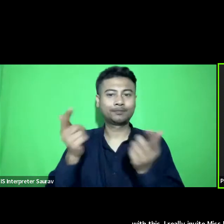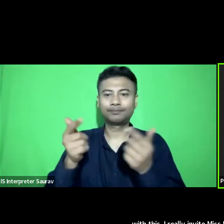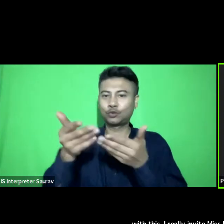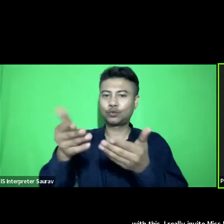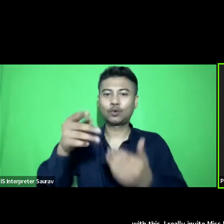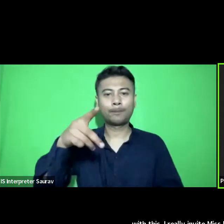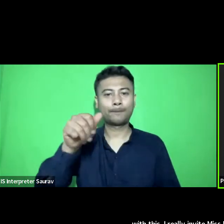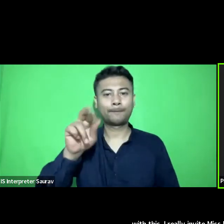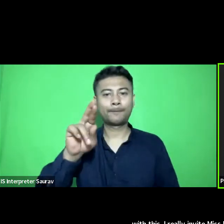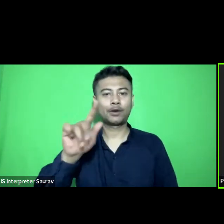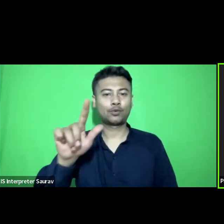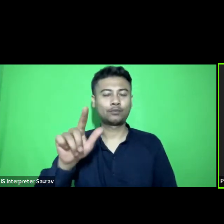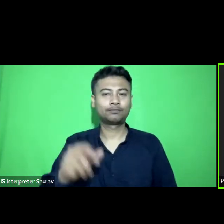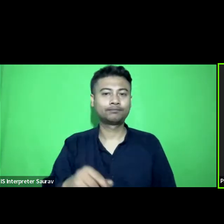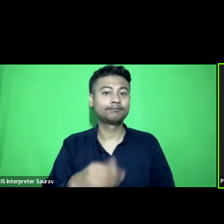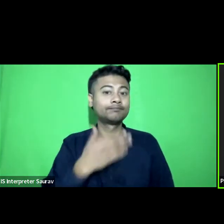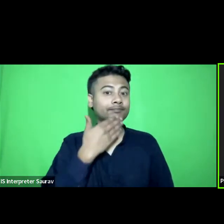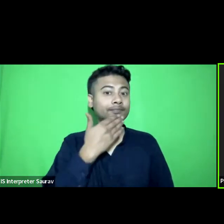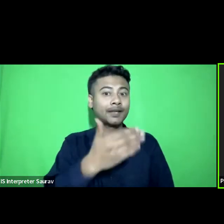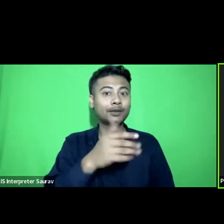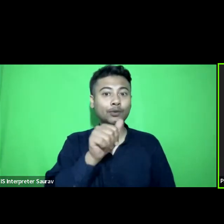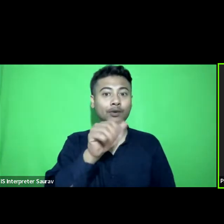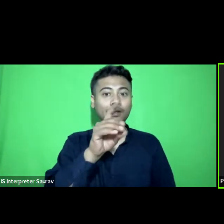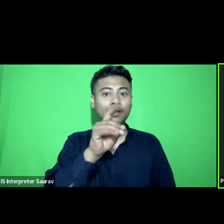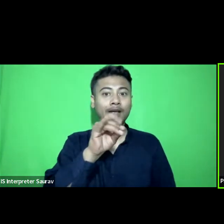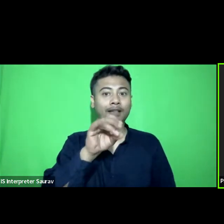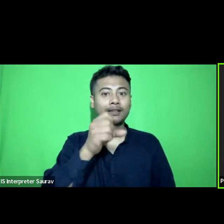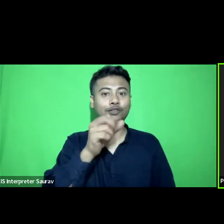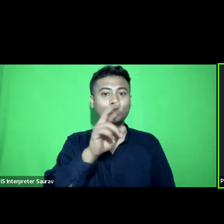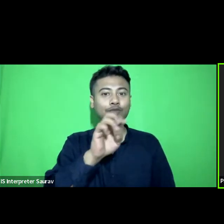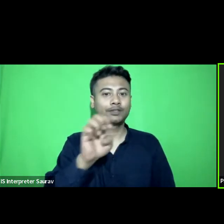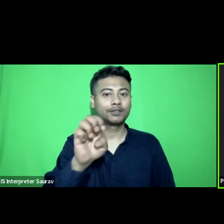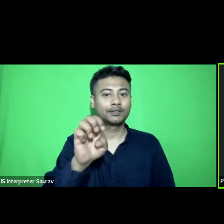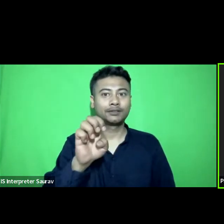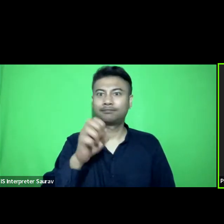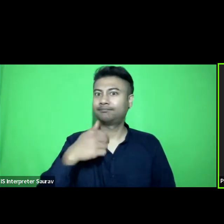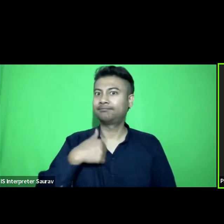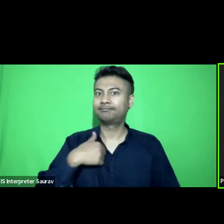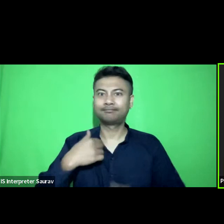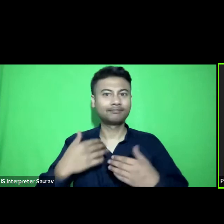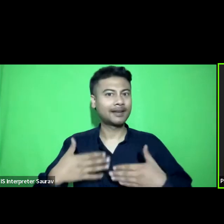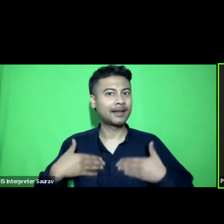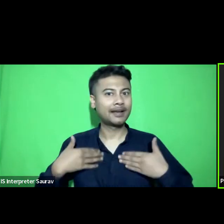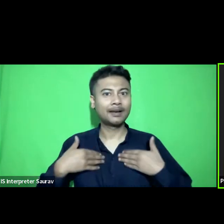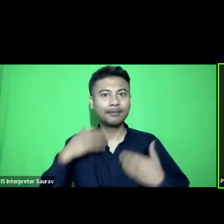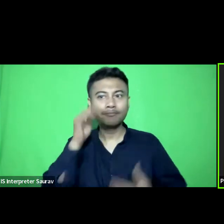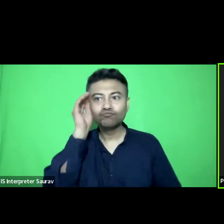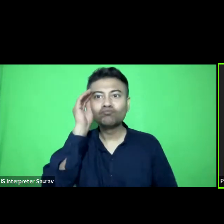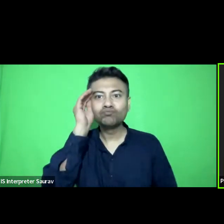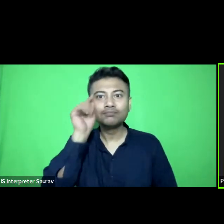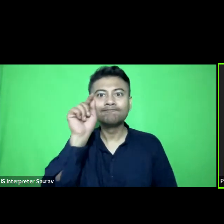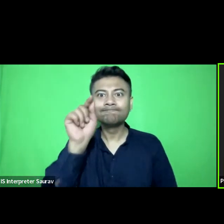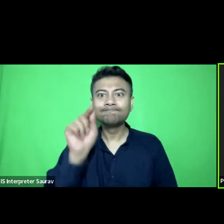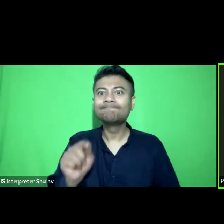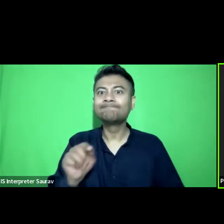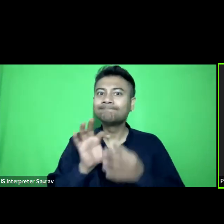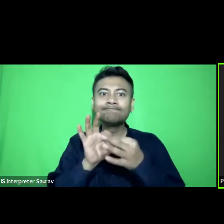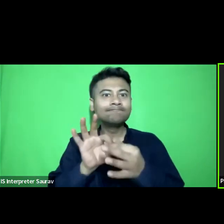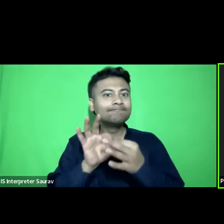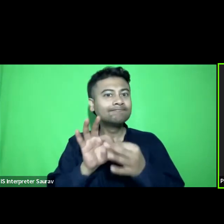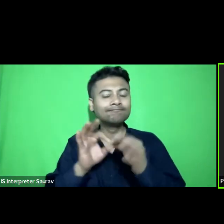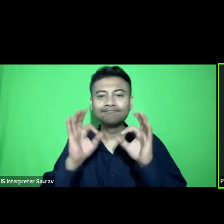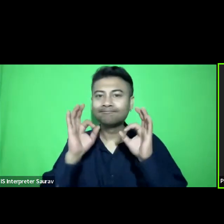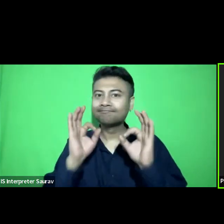and it was a delight to sit in and listen to such an engaging discussion. From what I gather, we have